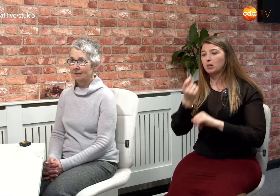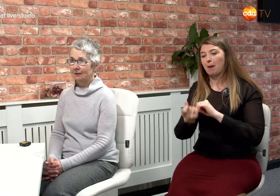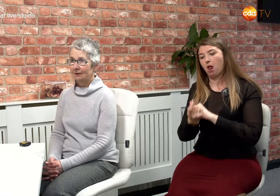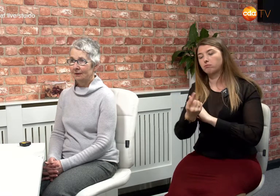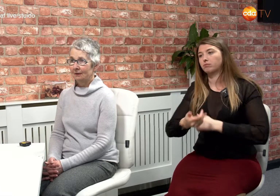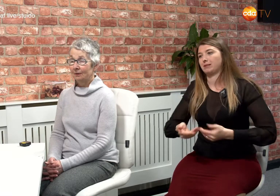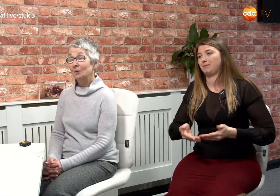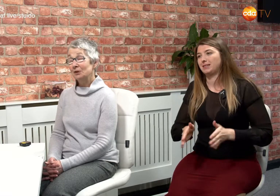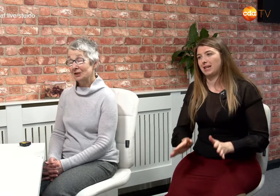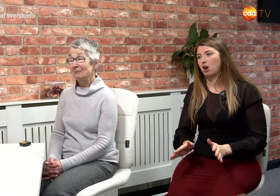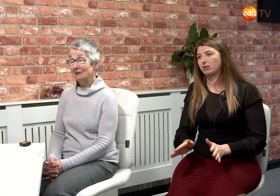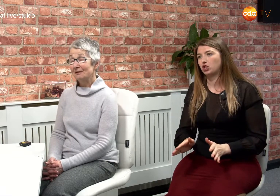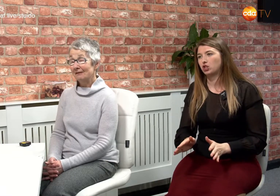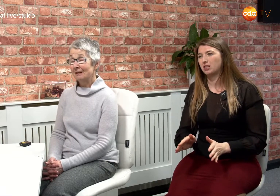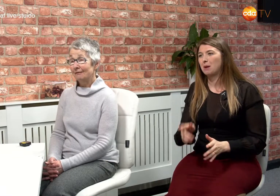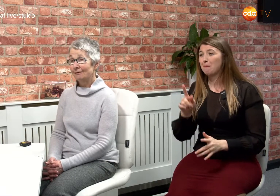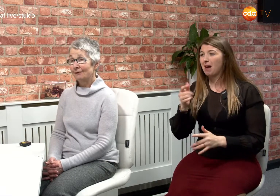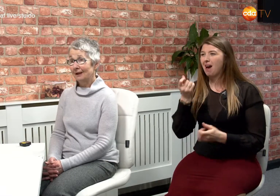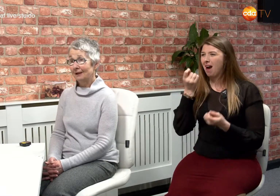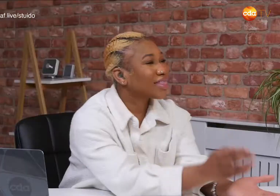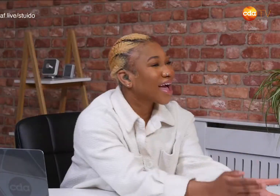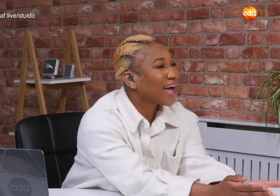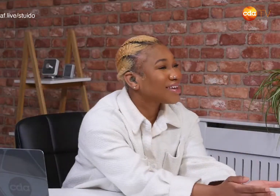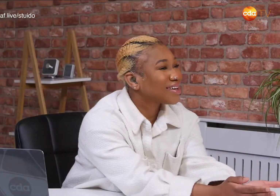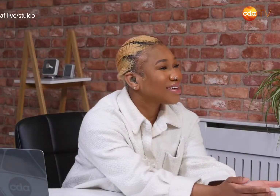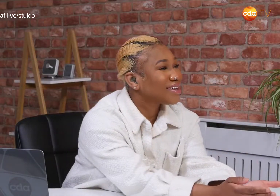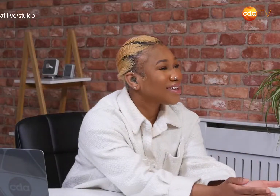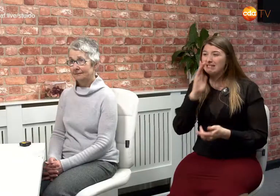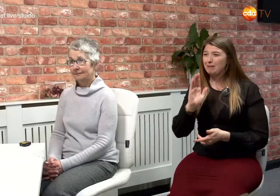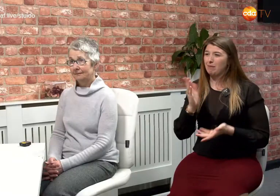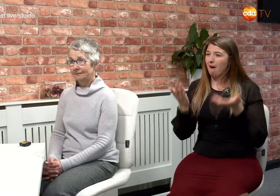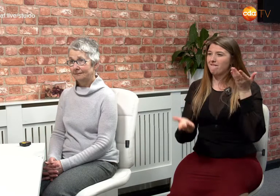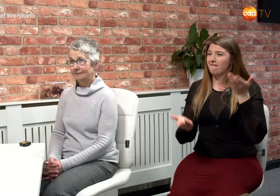miscarriage, which seems very unfair.